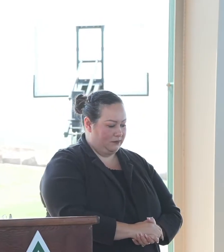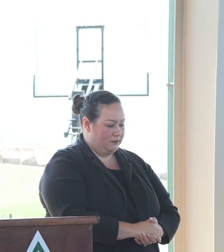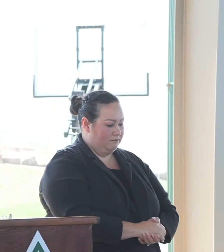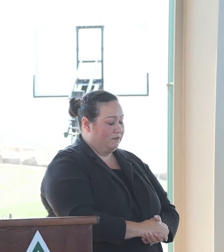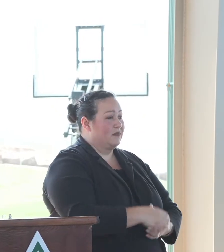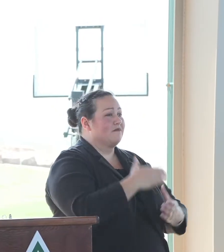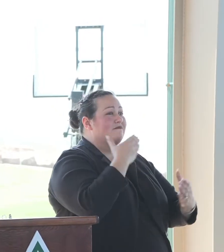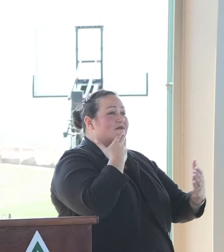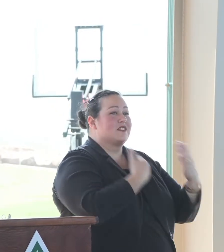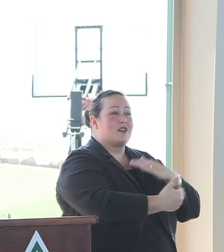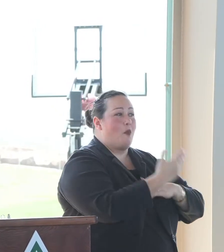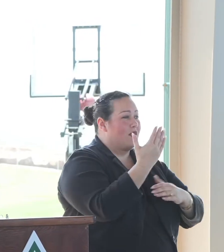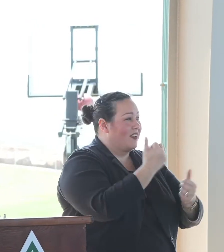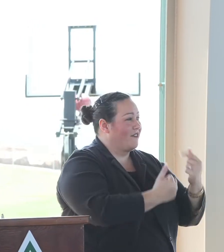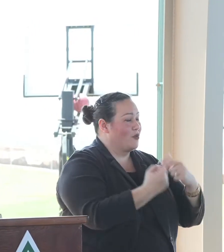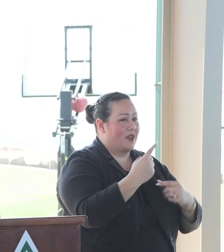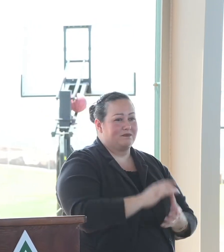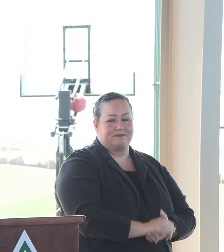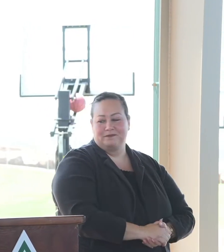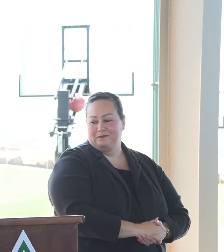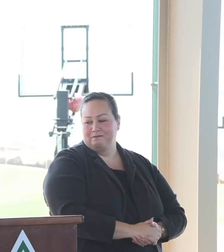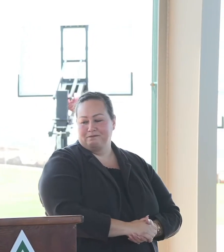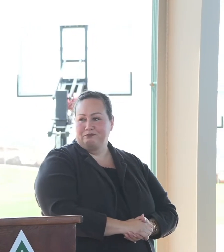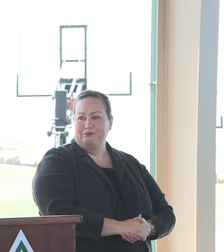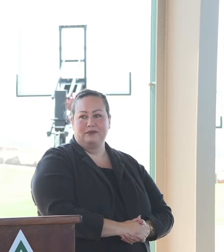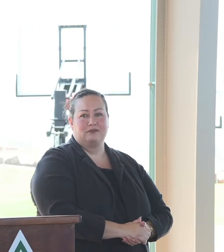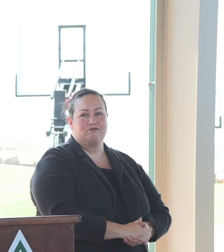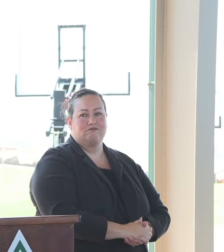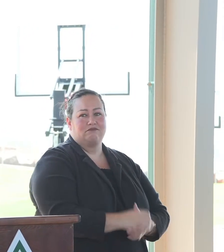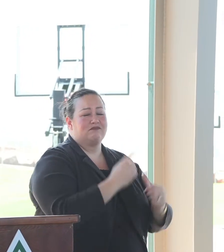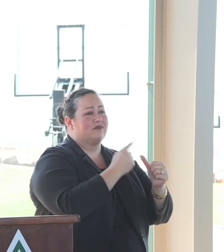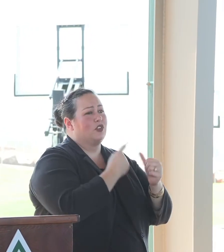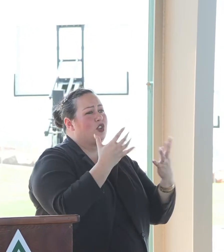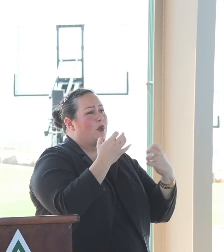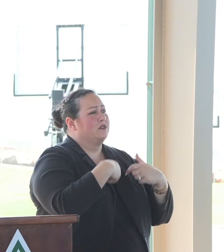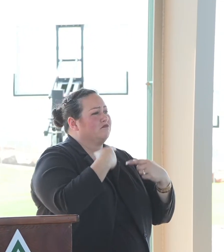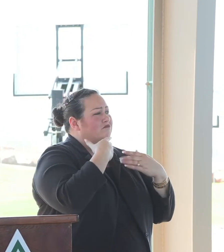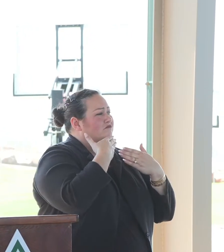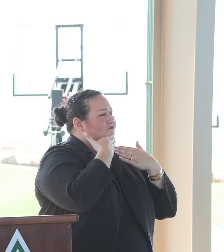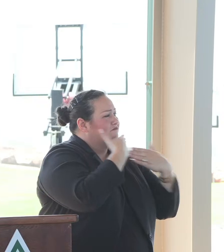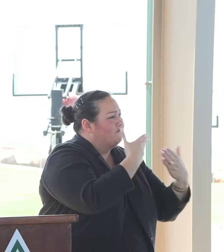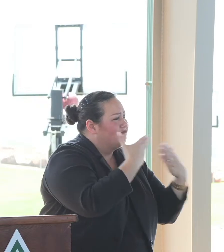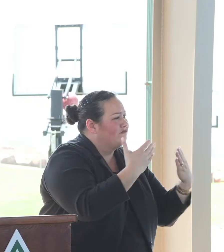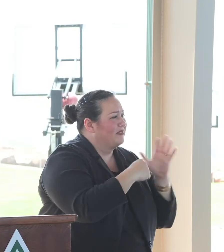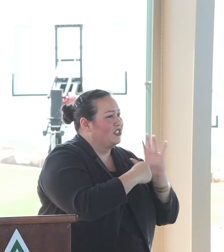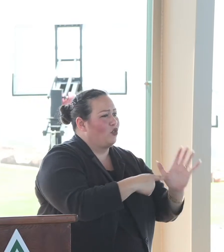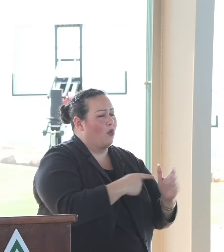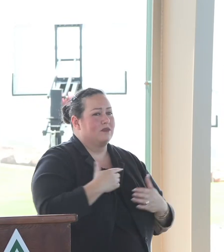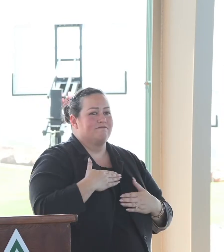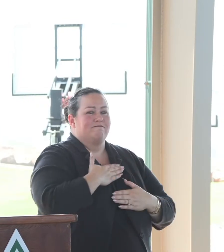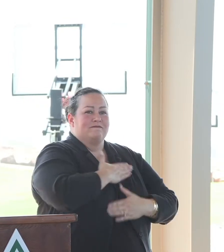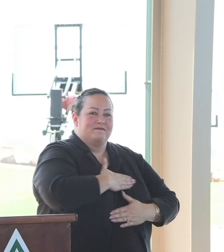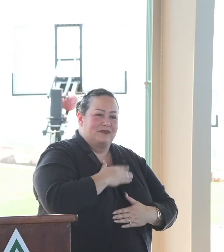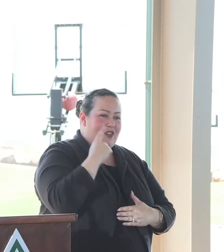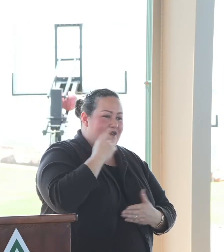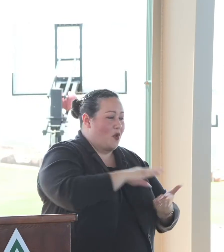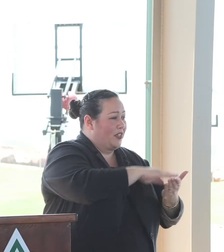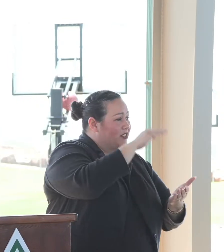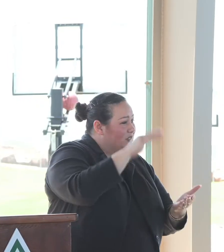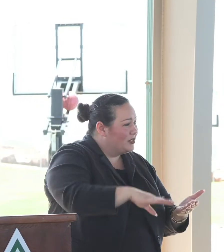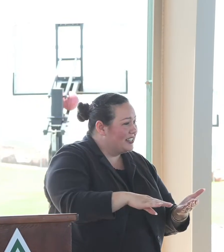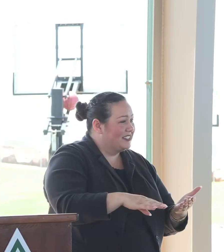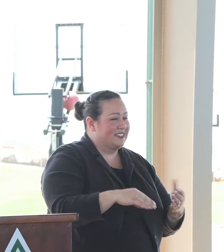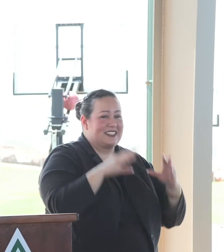Good morning, everyone. First, I wanted to give thanks and show appreciation to our students, our teachers,